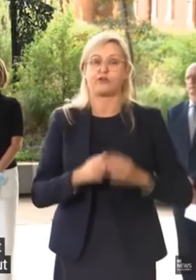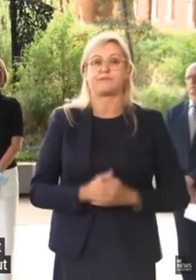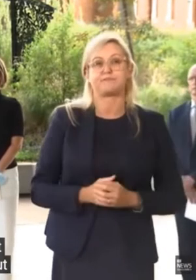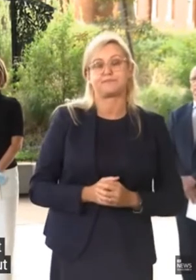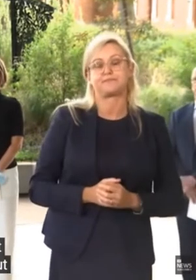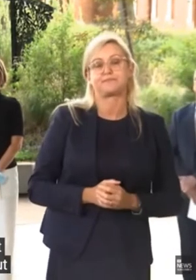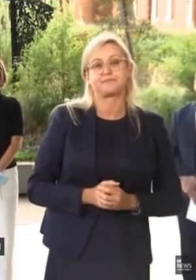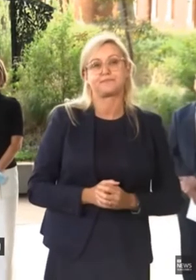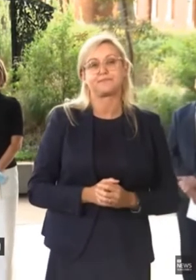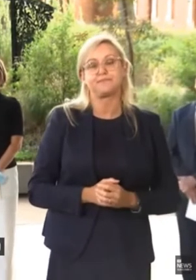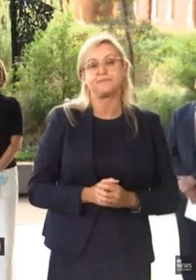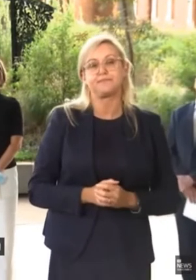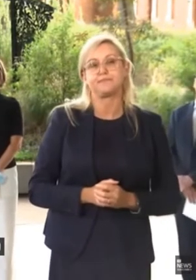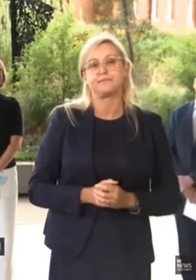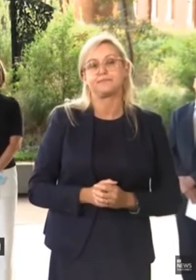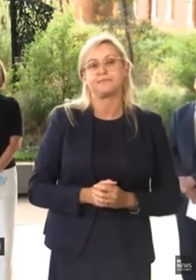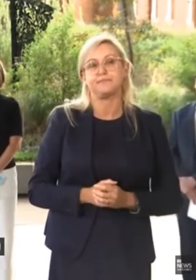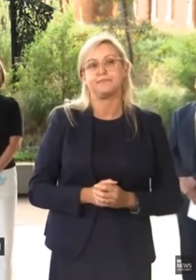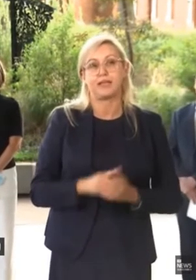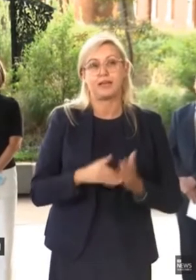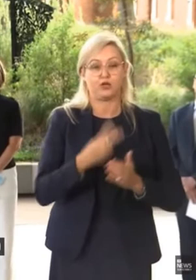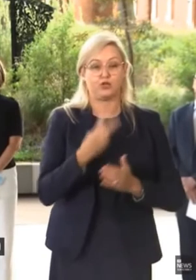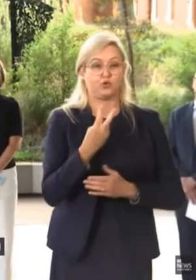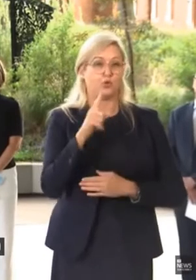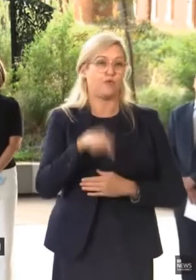dose. We currently have